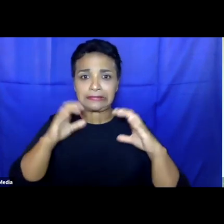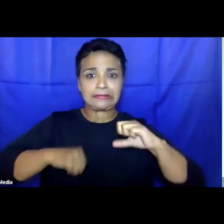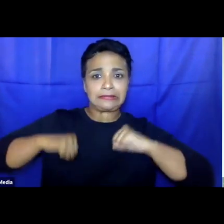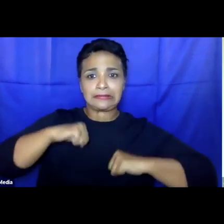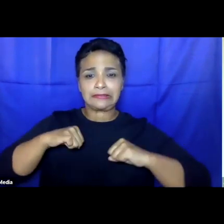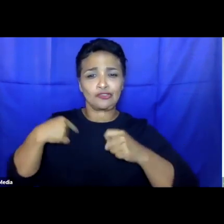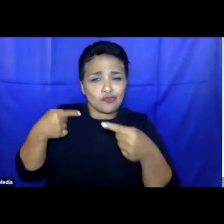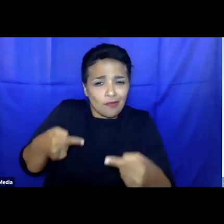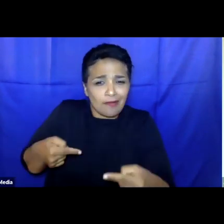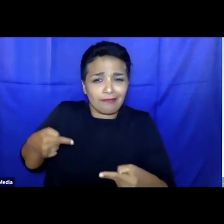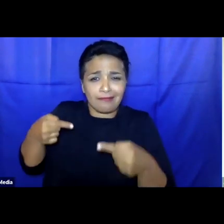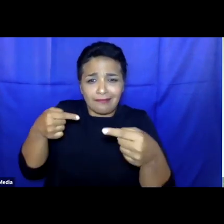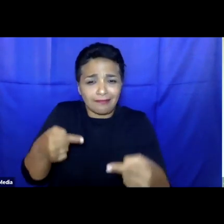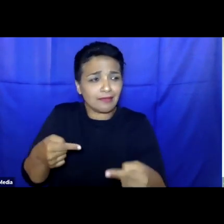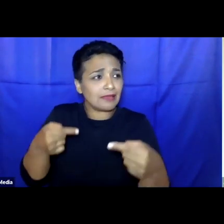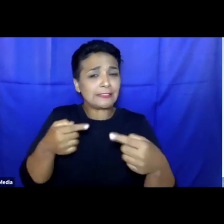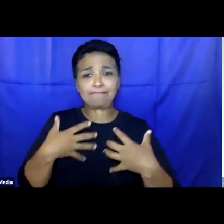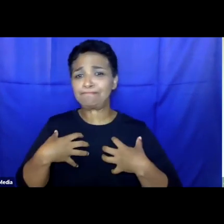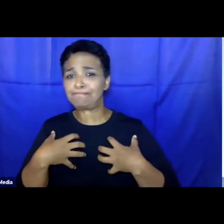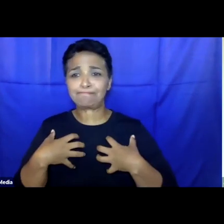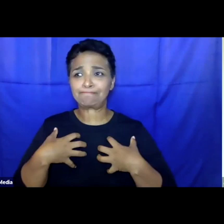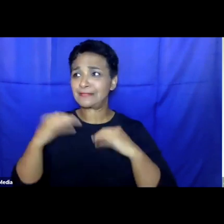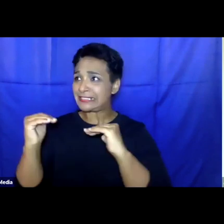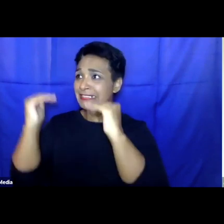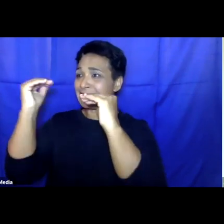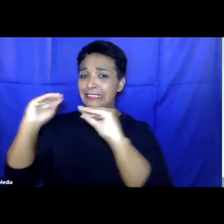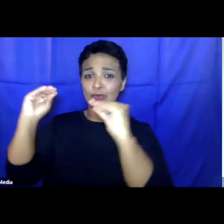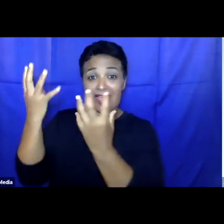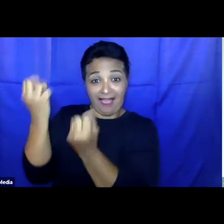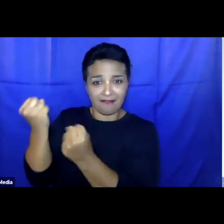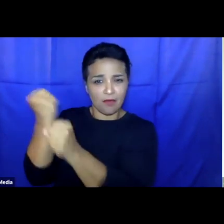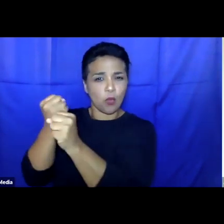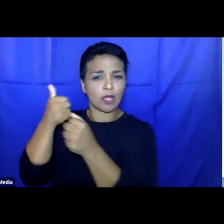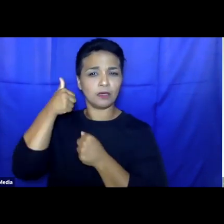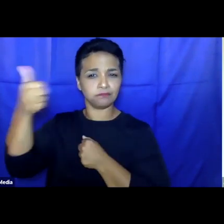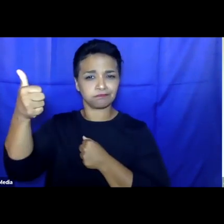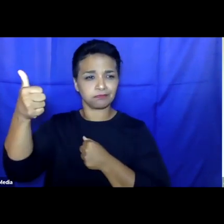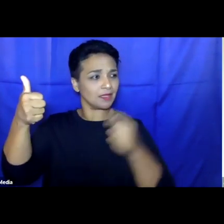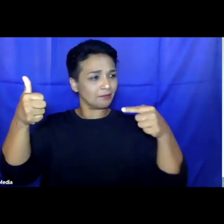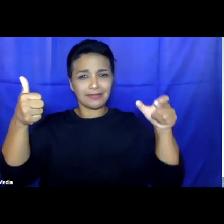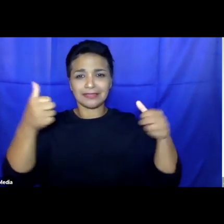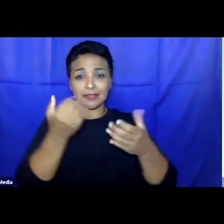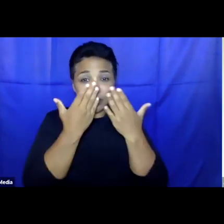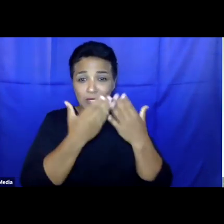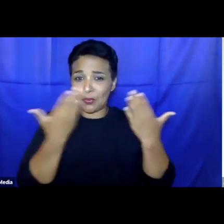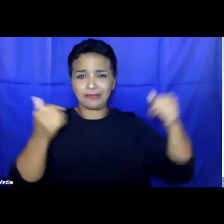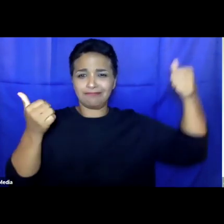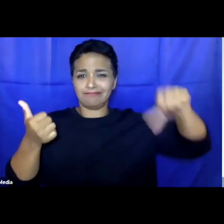camps would enjoy. So, and it pays a lot at the end for whoever,